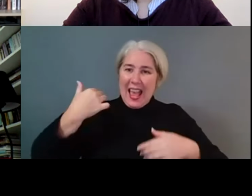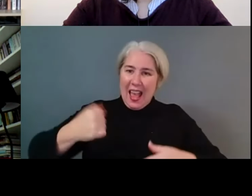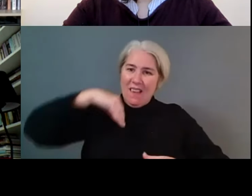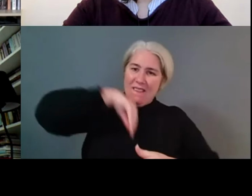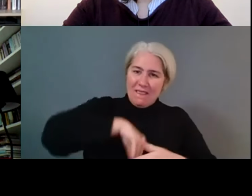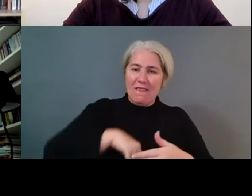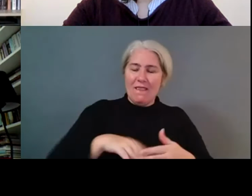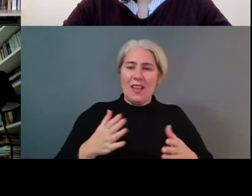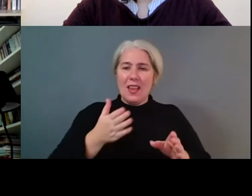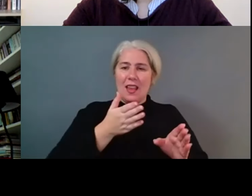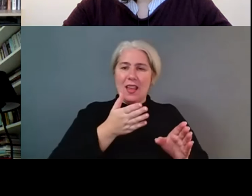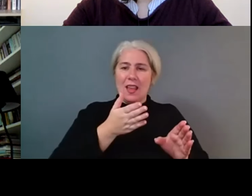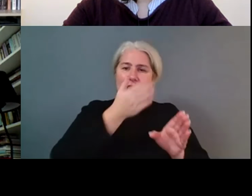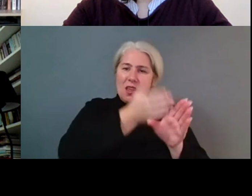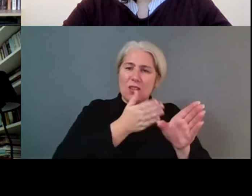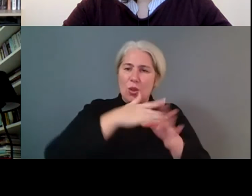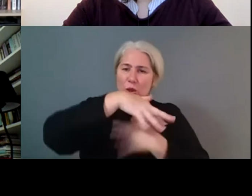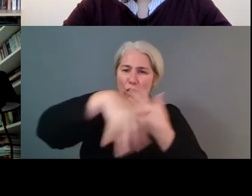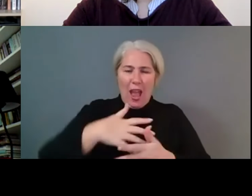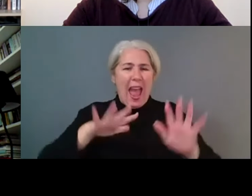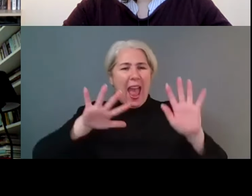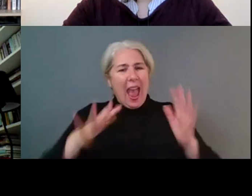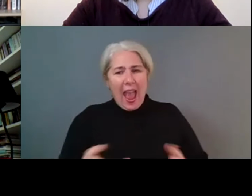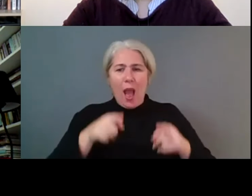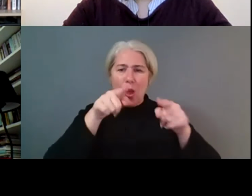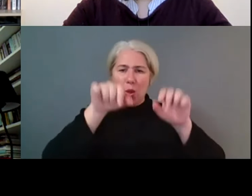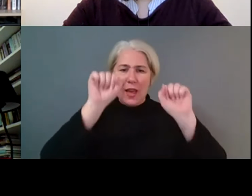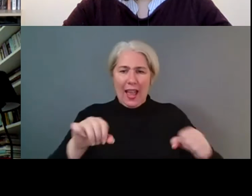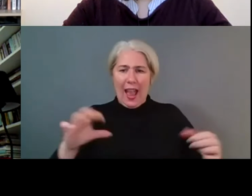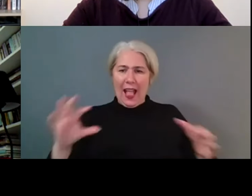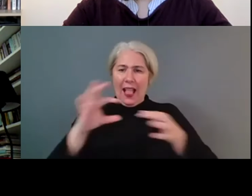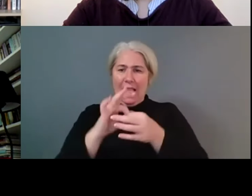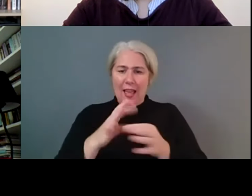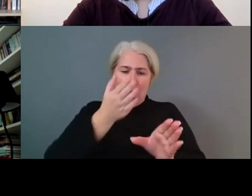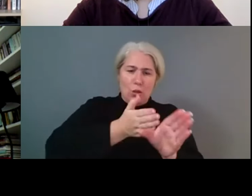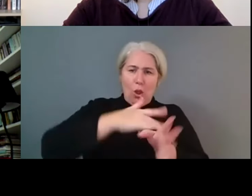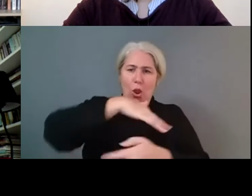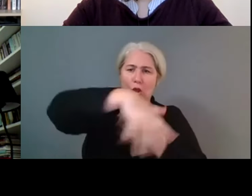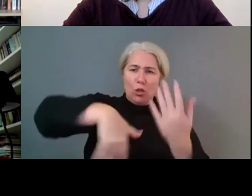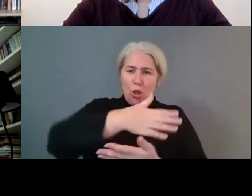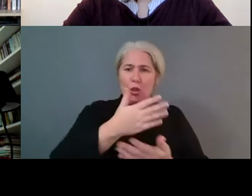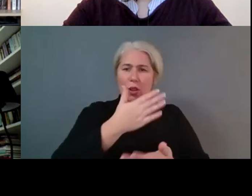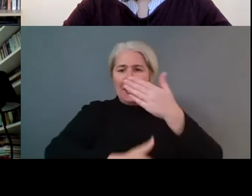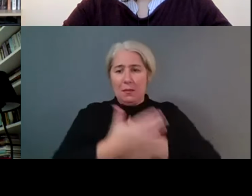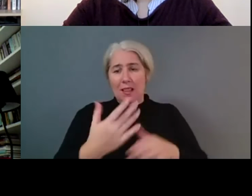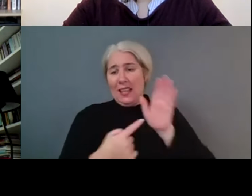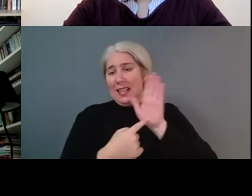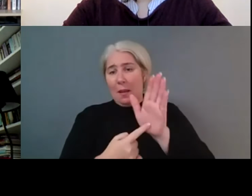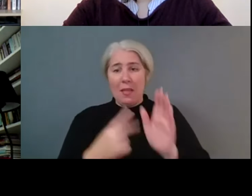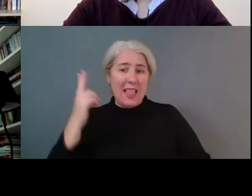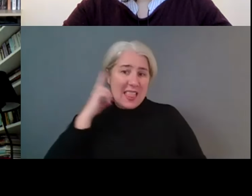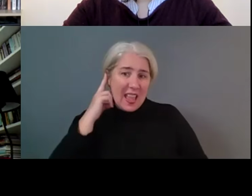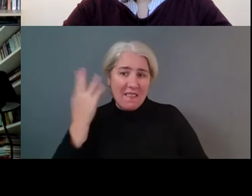the physically challenged, the blind, for example, because the psychosocial, the deaf, for example, but for